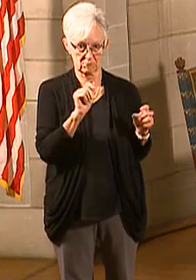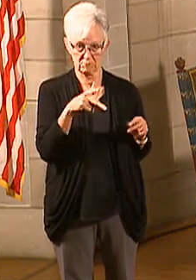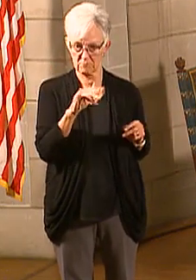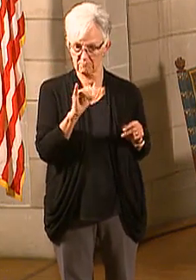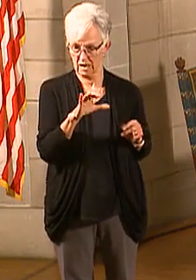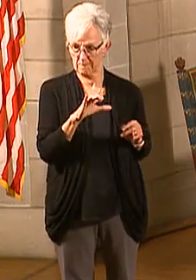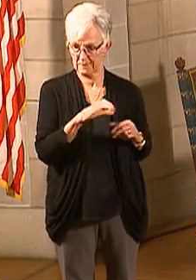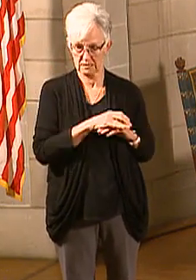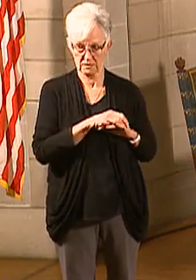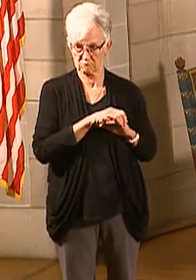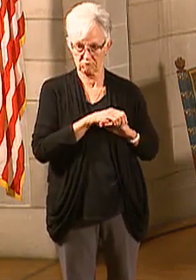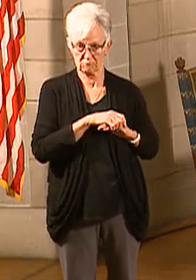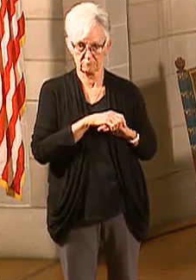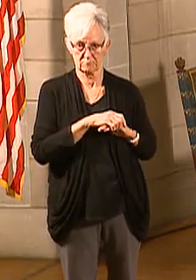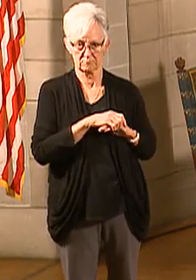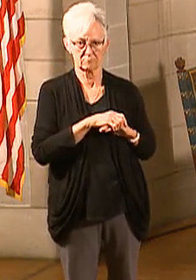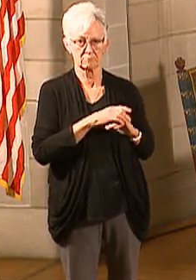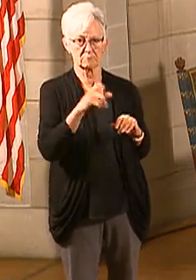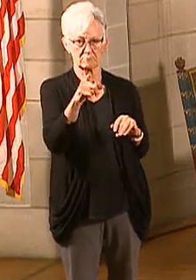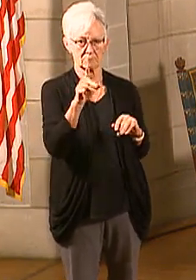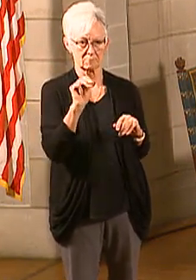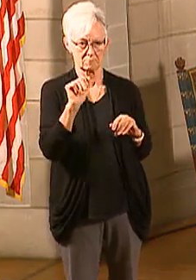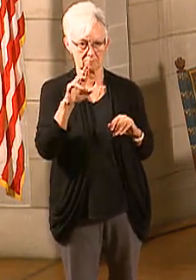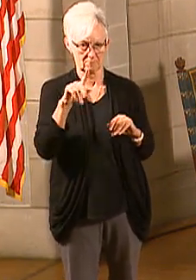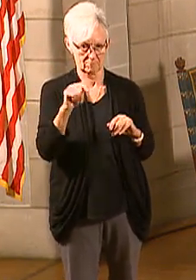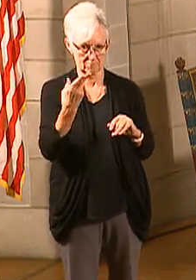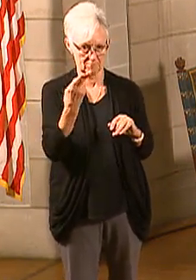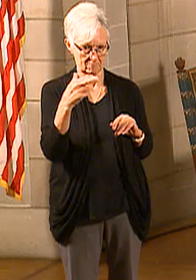So questions on this? Martha?